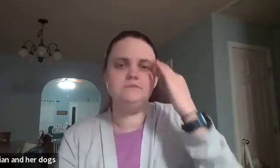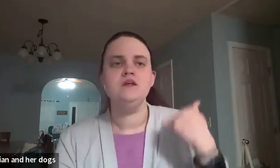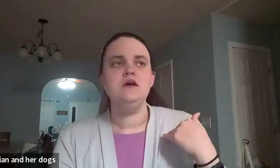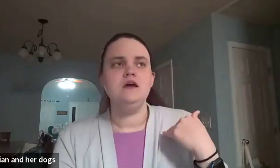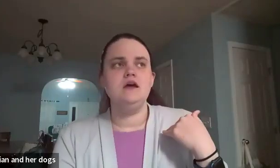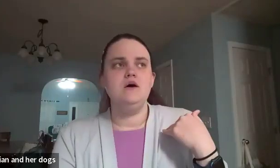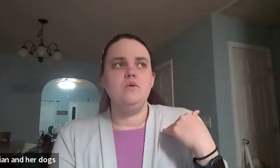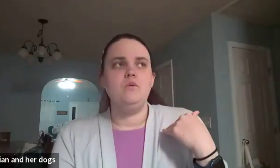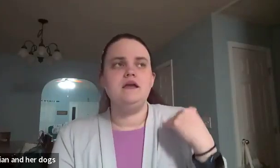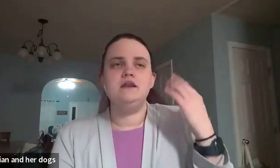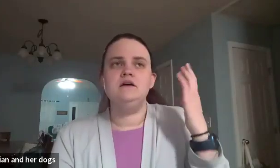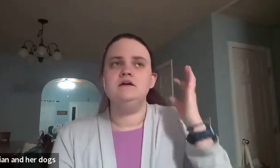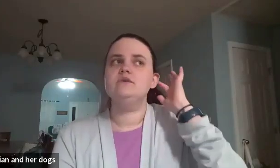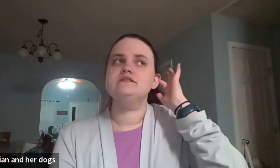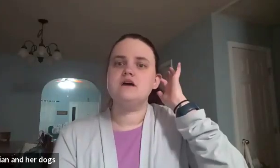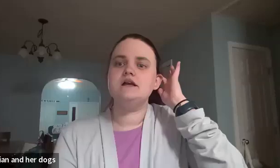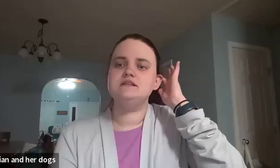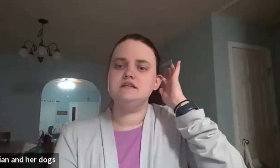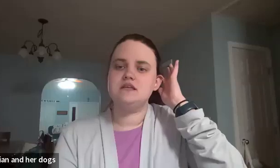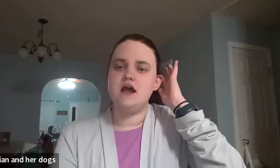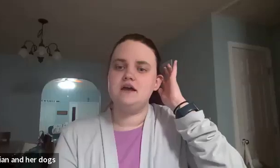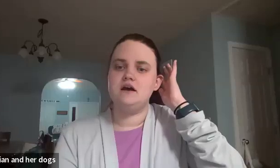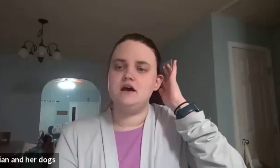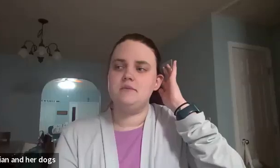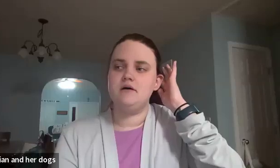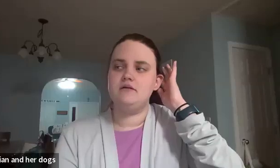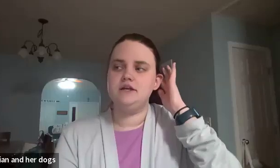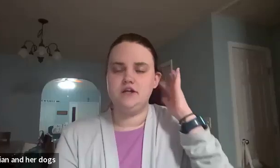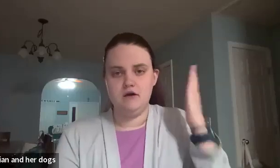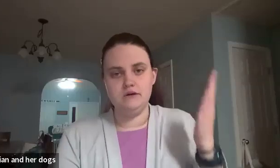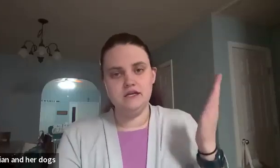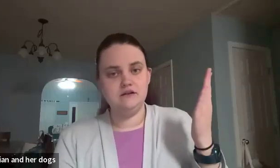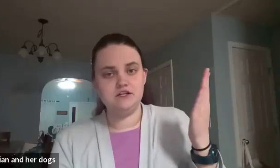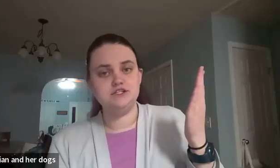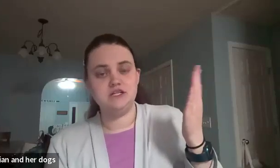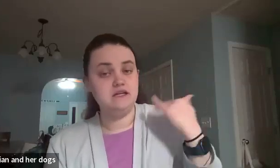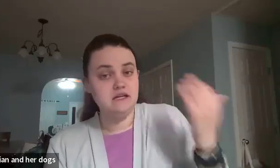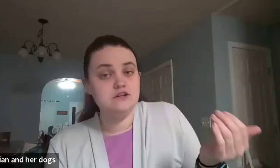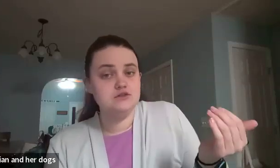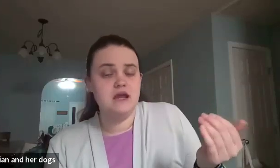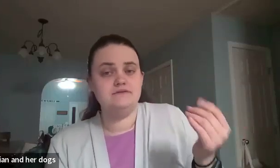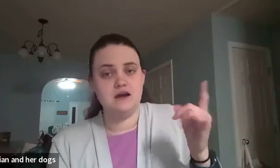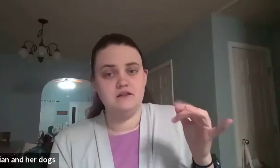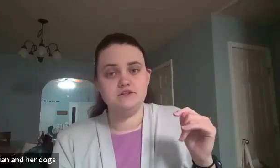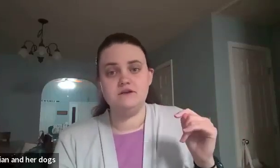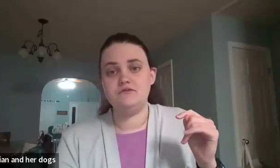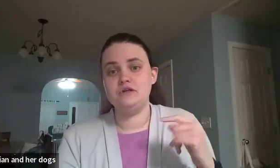here. When with signs is that you know how in English, even in English, we have dialects, we have